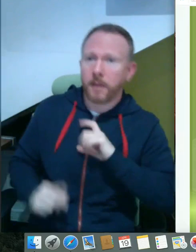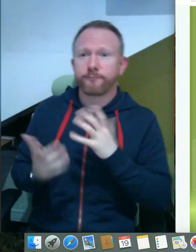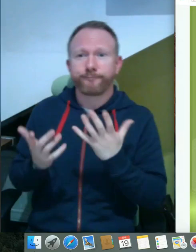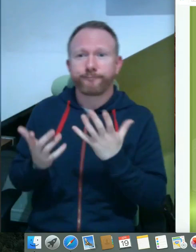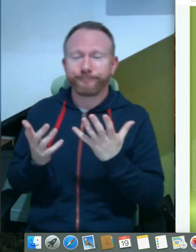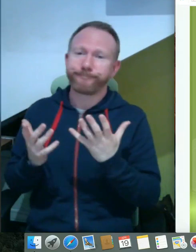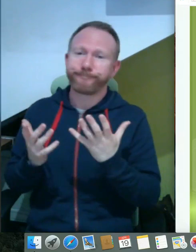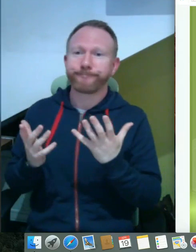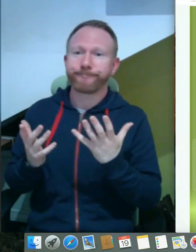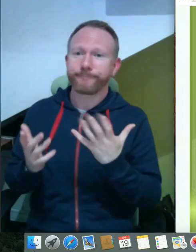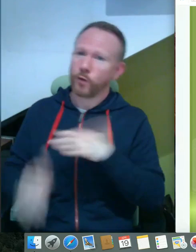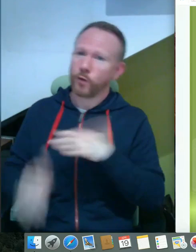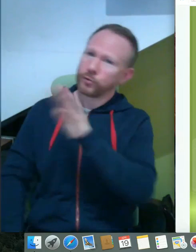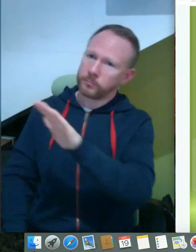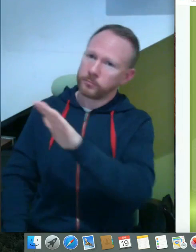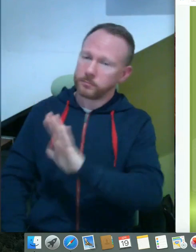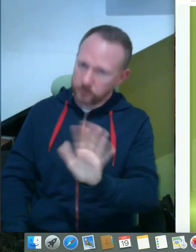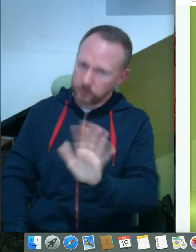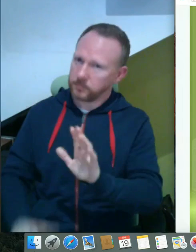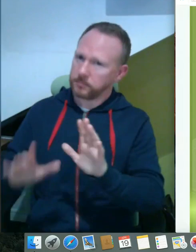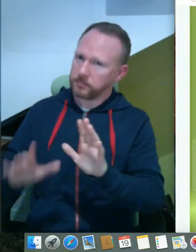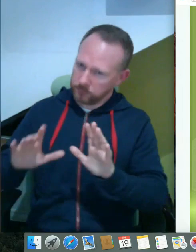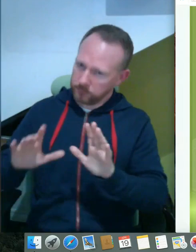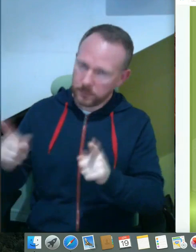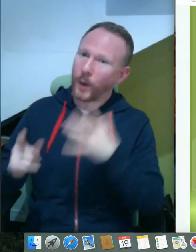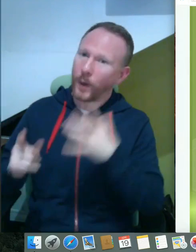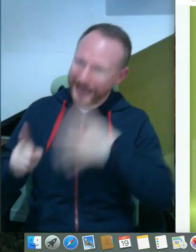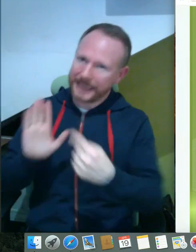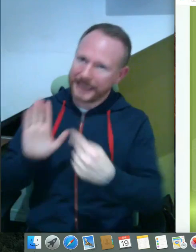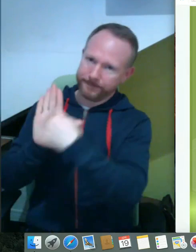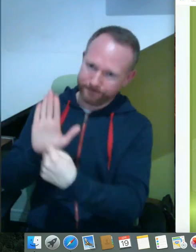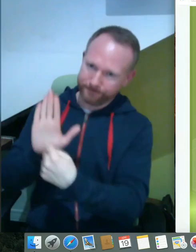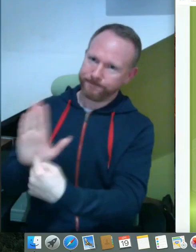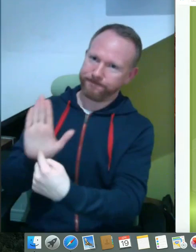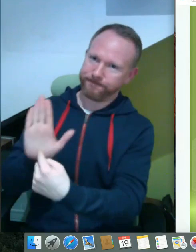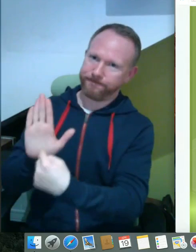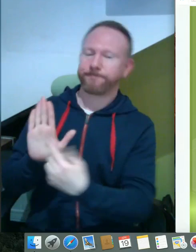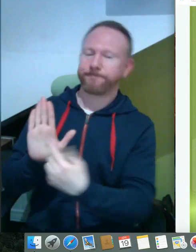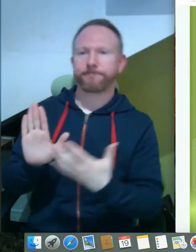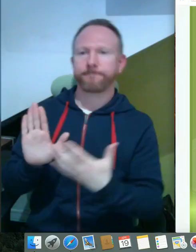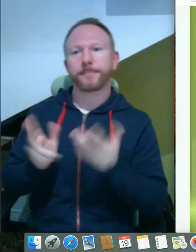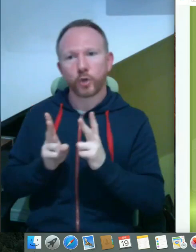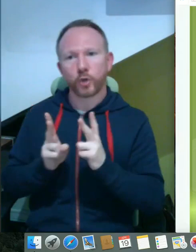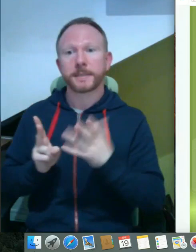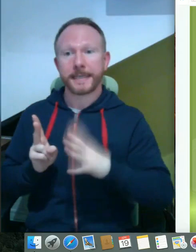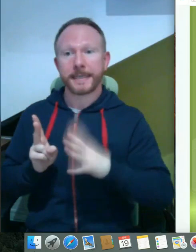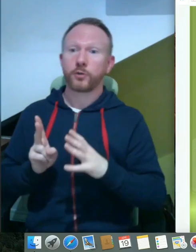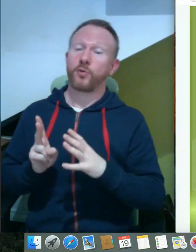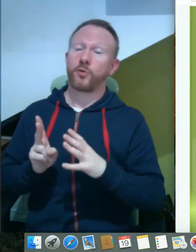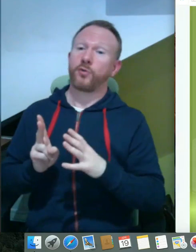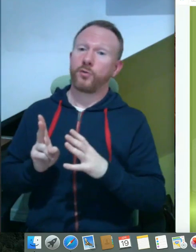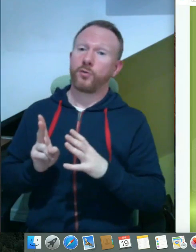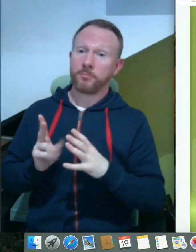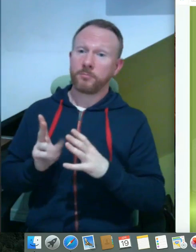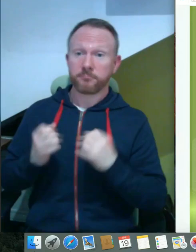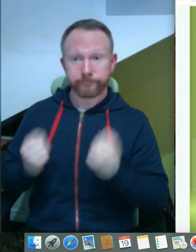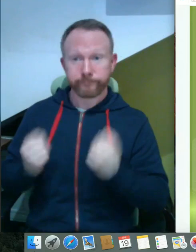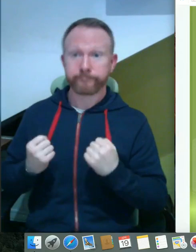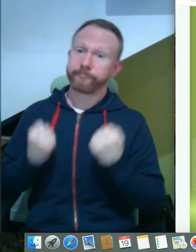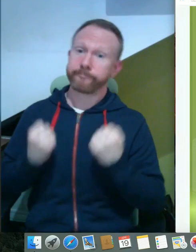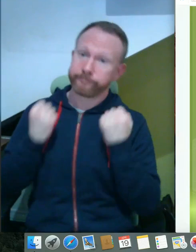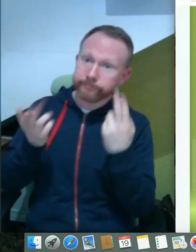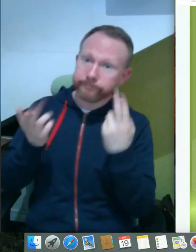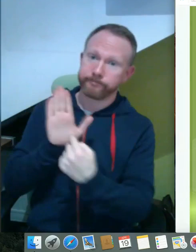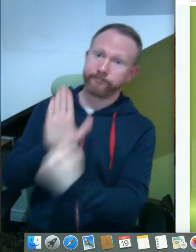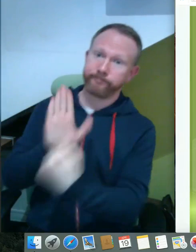of settings. Yeah, we need to learn more about how to do that too.